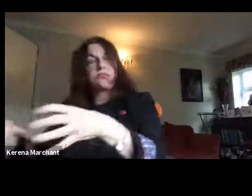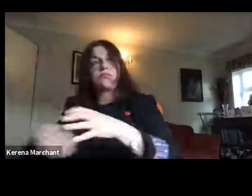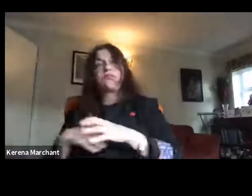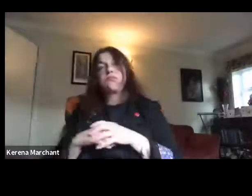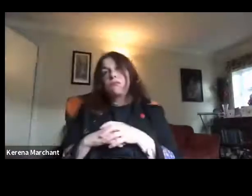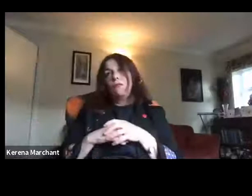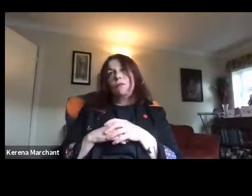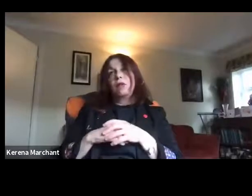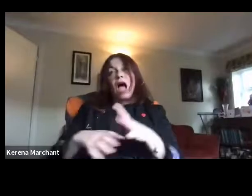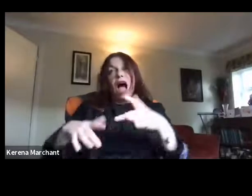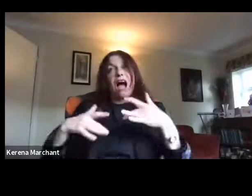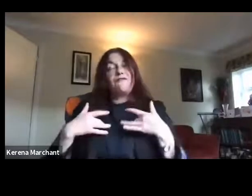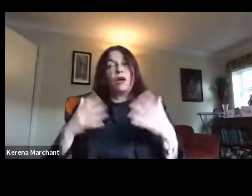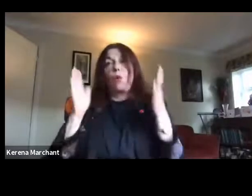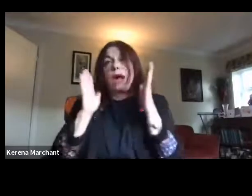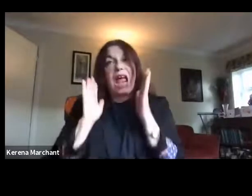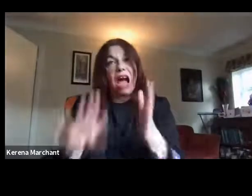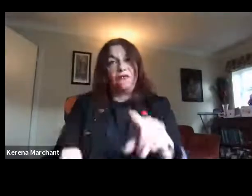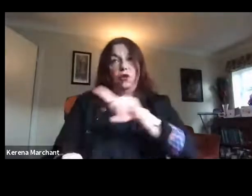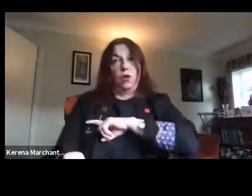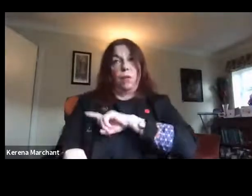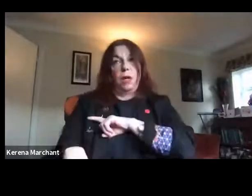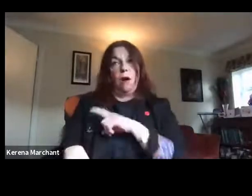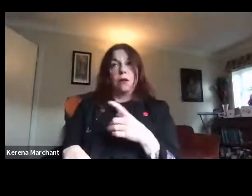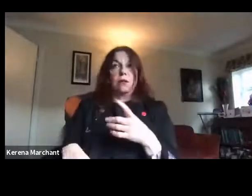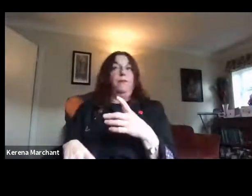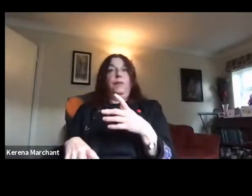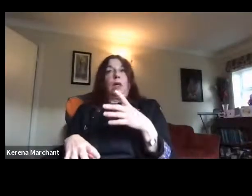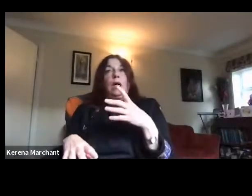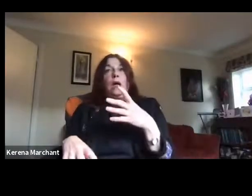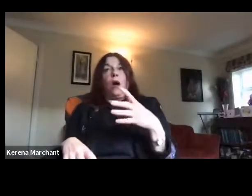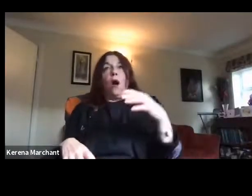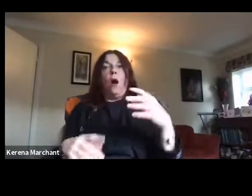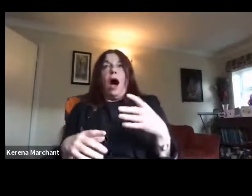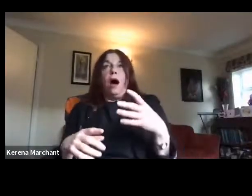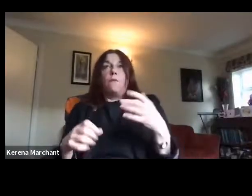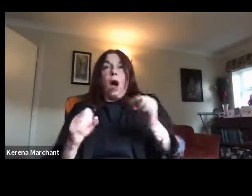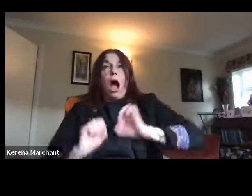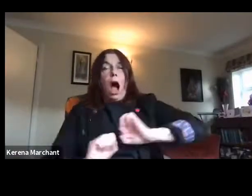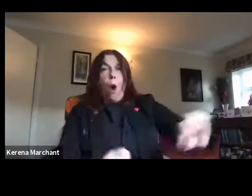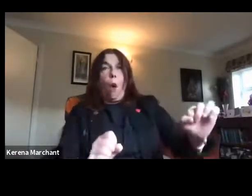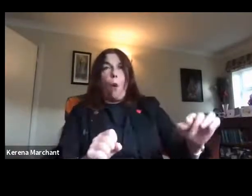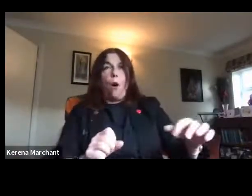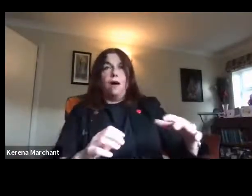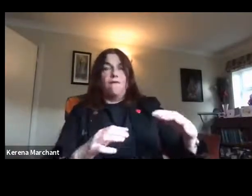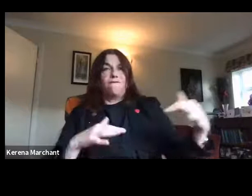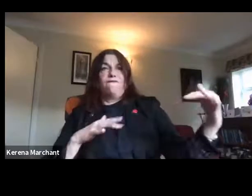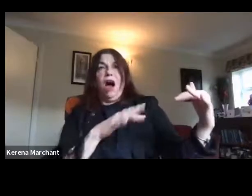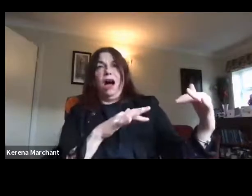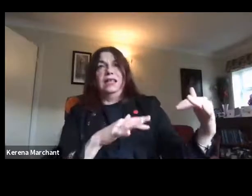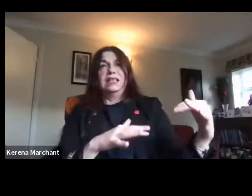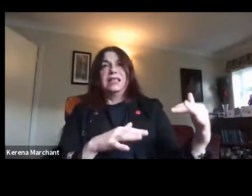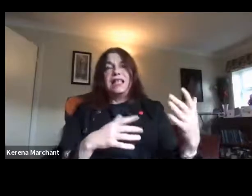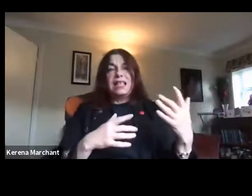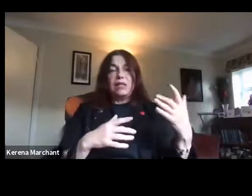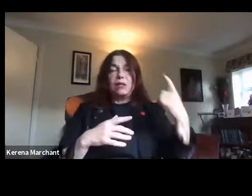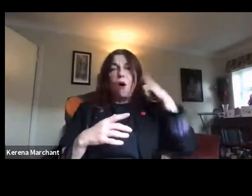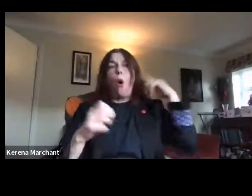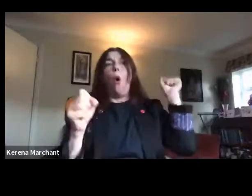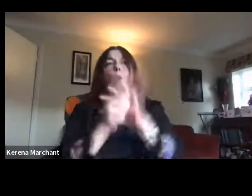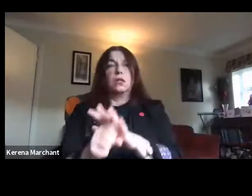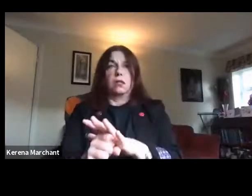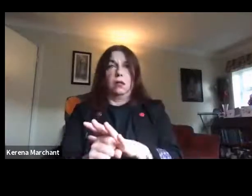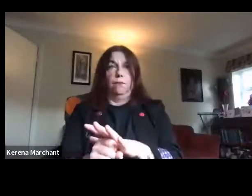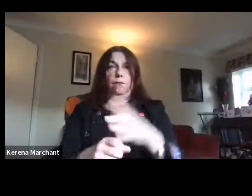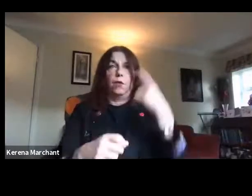join that movement and move forward, supporting the aims. And we have to, because our